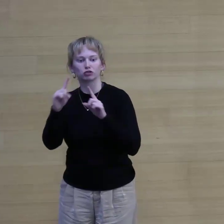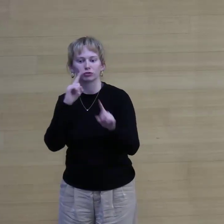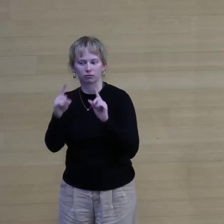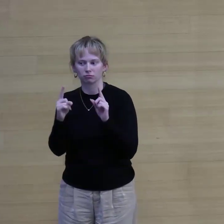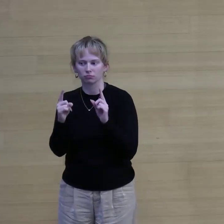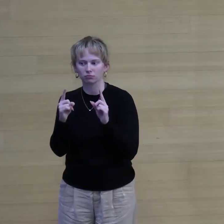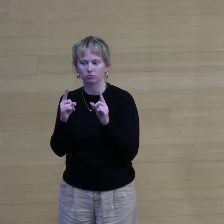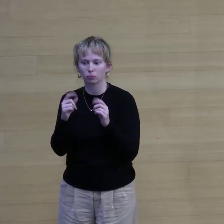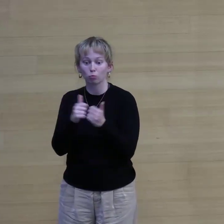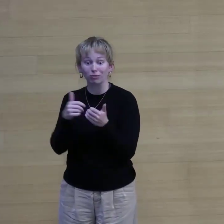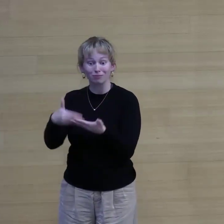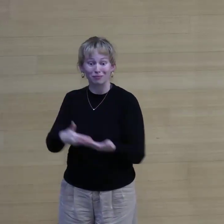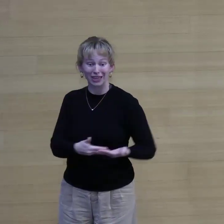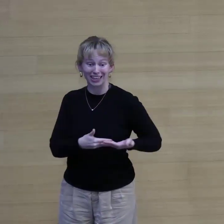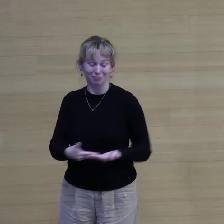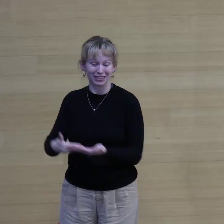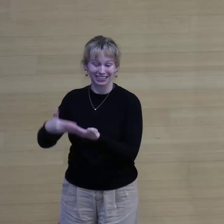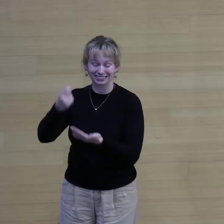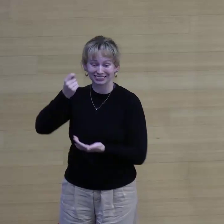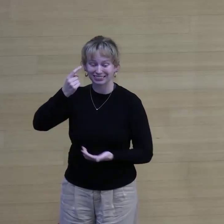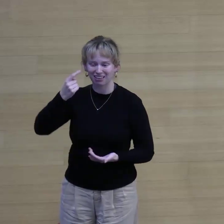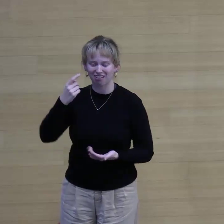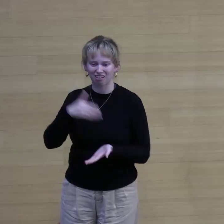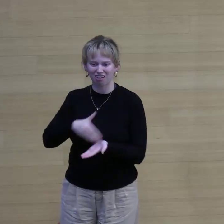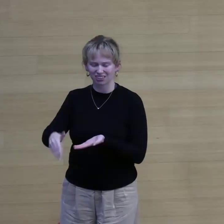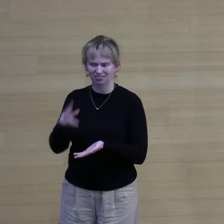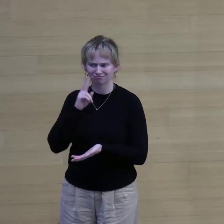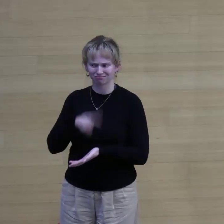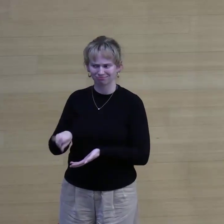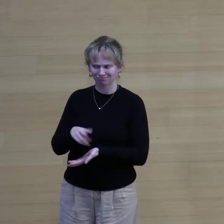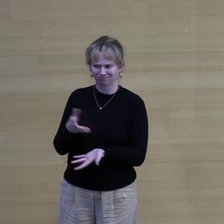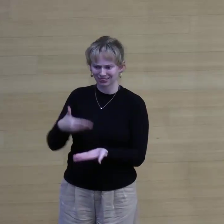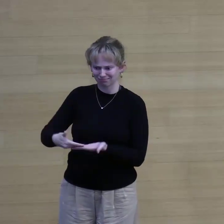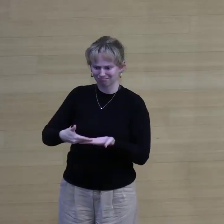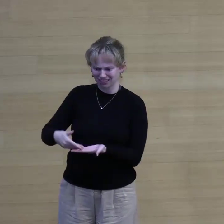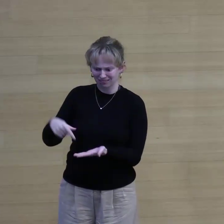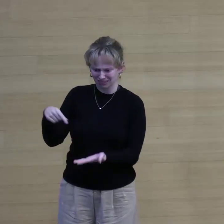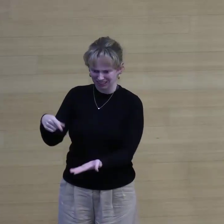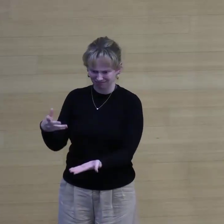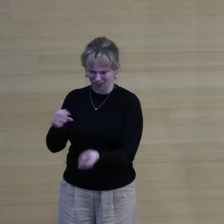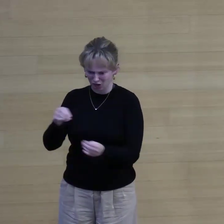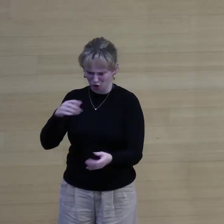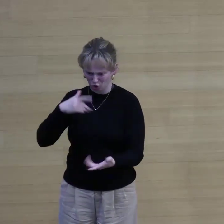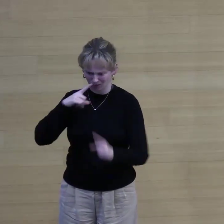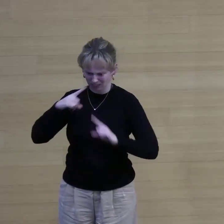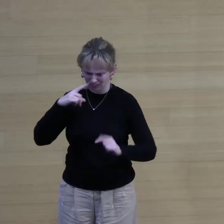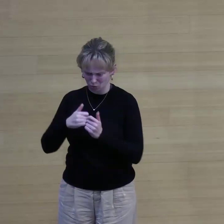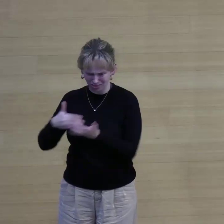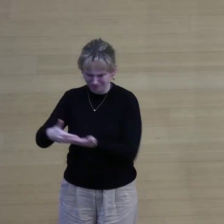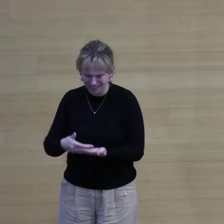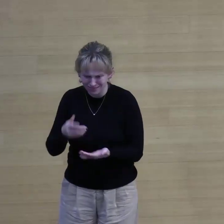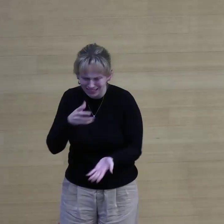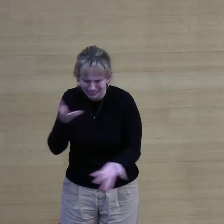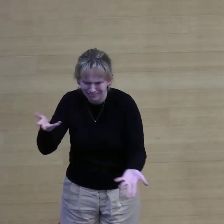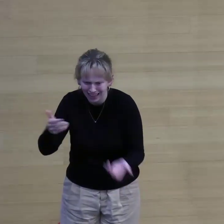consent conversation with babies, you'll often get sort of looked at like, that's a baby. I'm not having a consent conversation with a baby. But